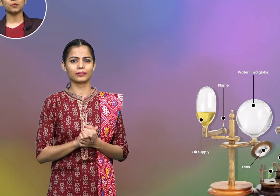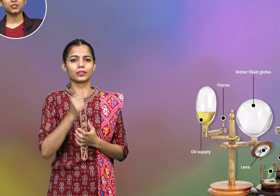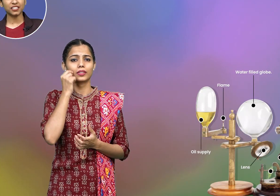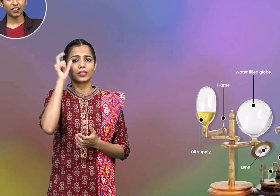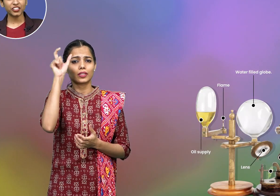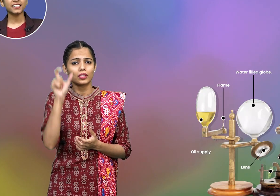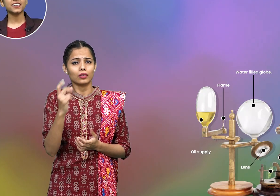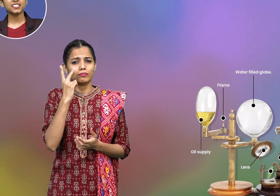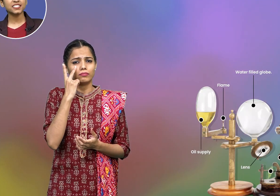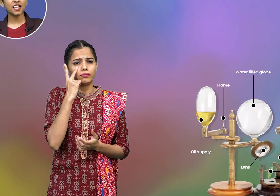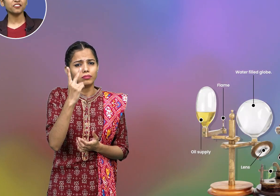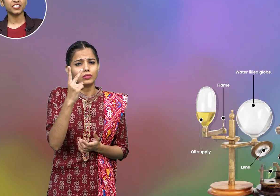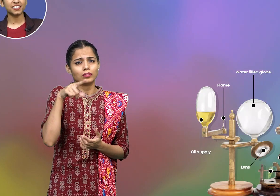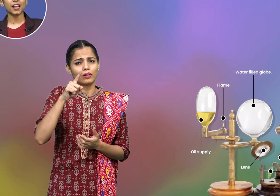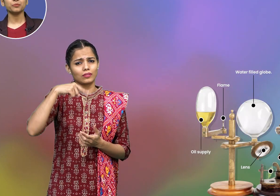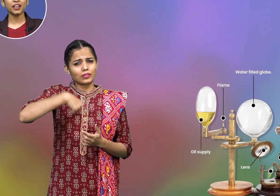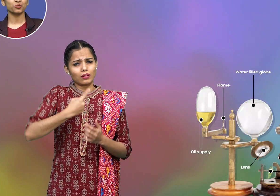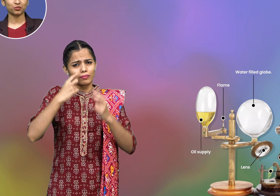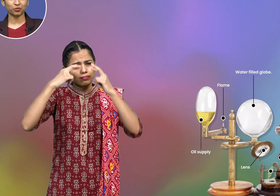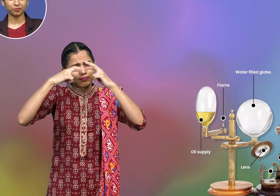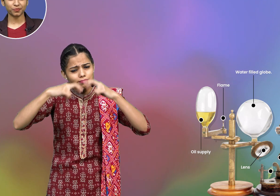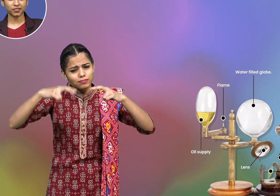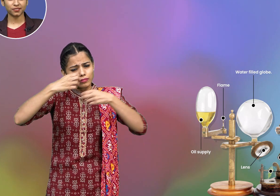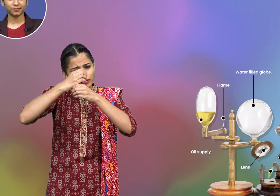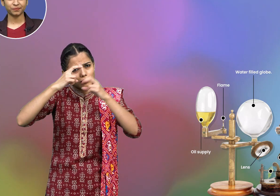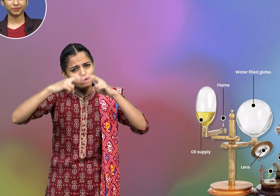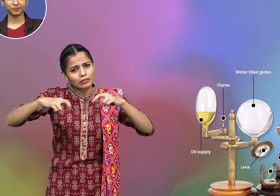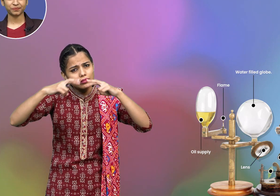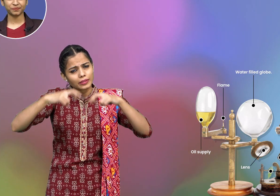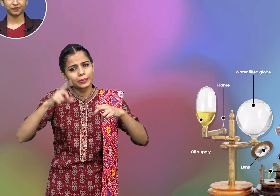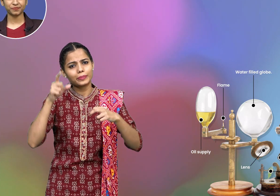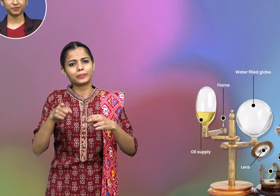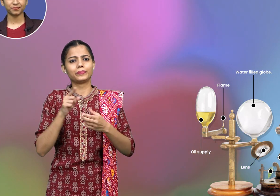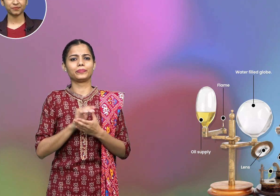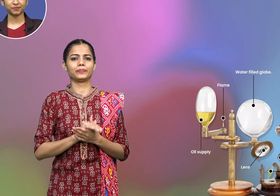He observed it under a self-designed microscope.